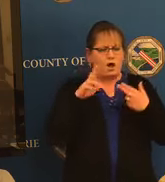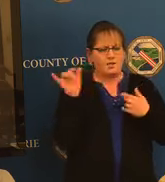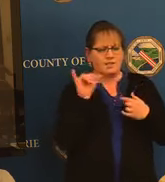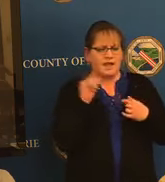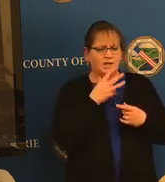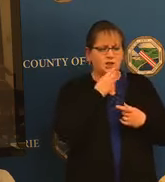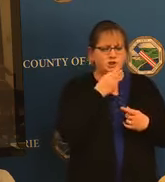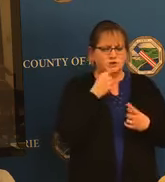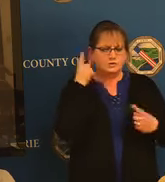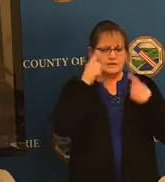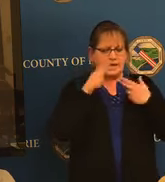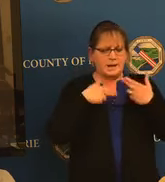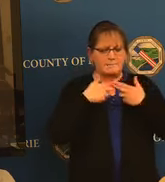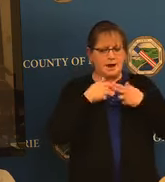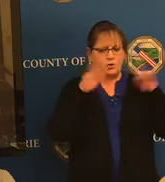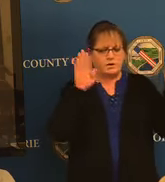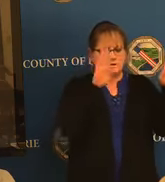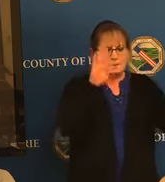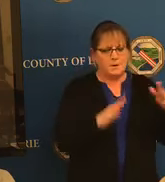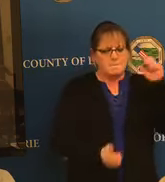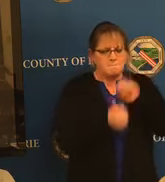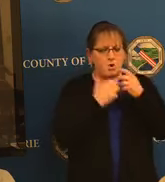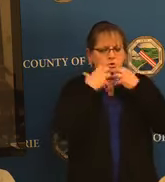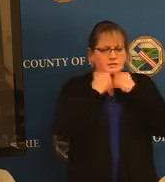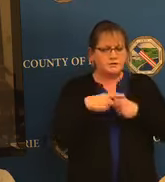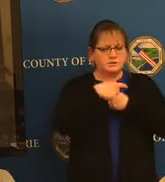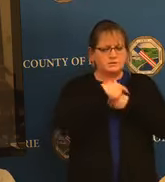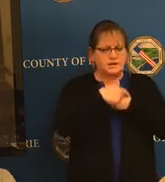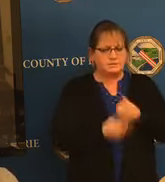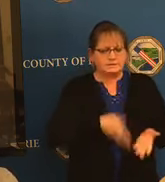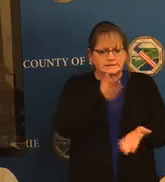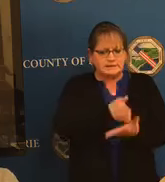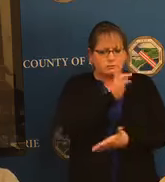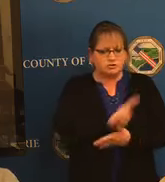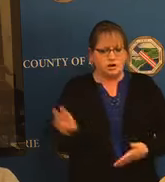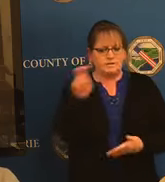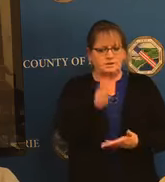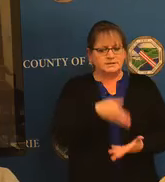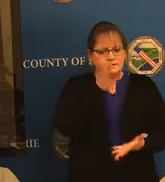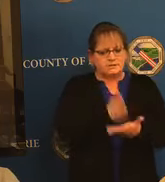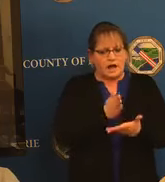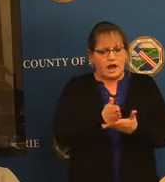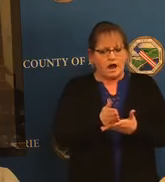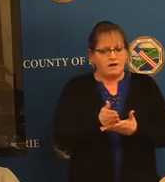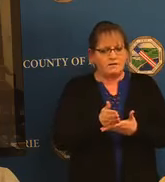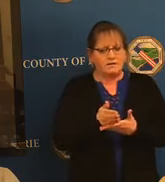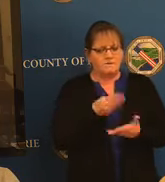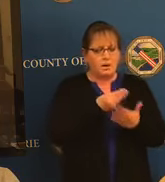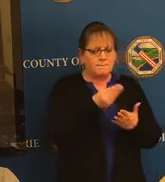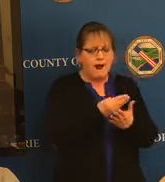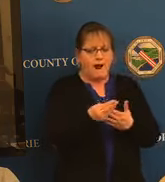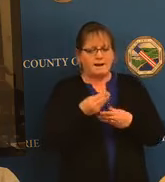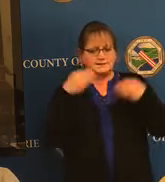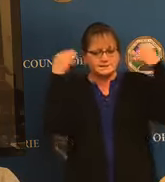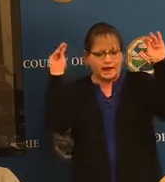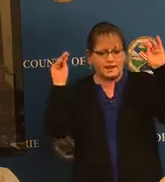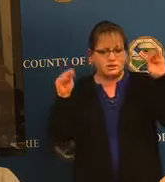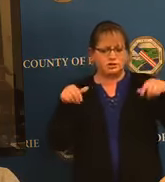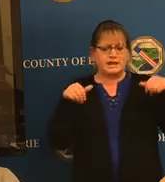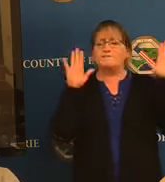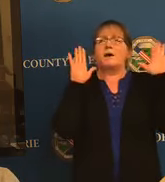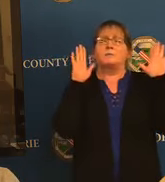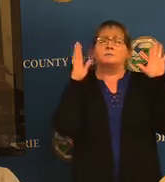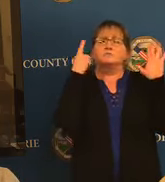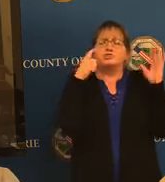the most sacred of times? Cease from travel, cease from bullying and selling. Give up, just